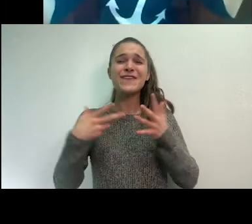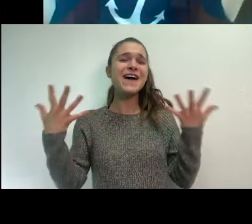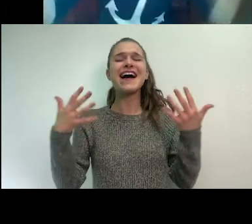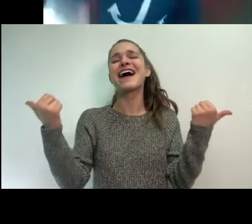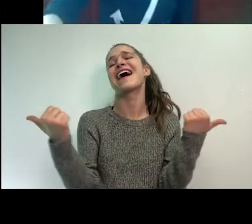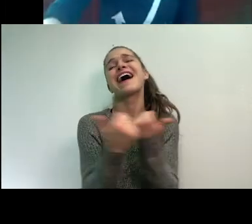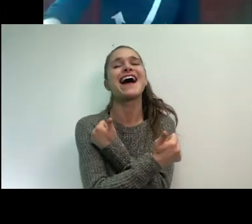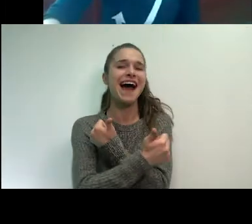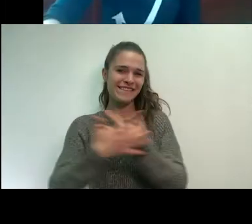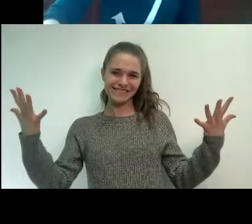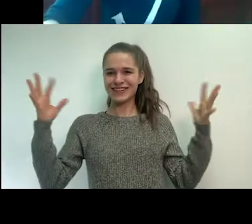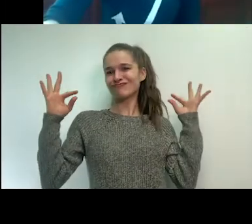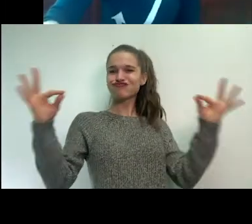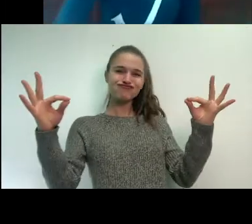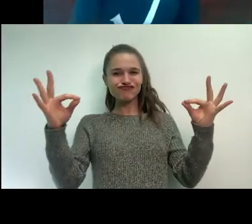everything.